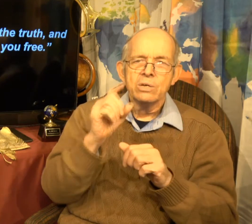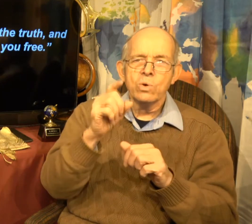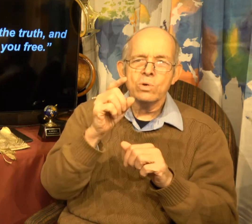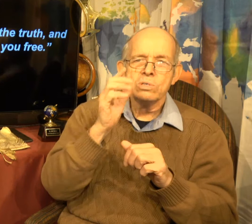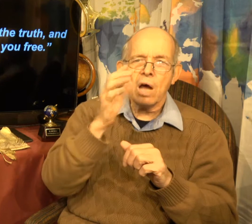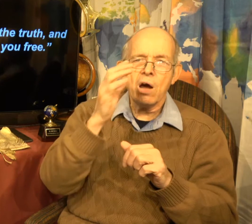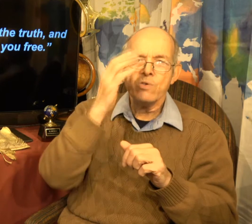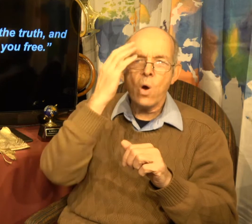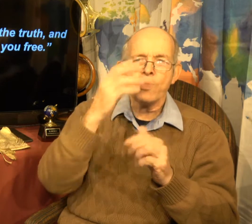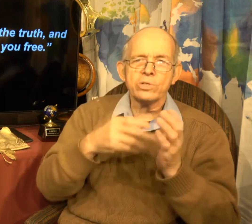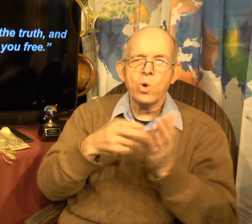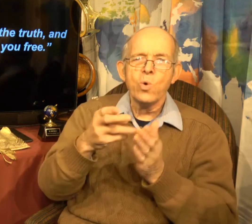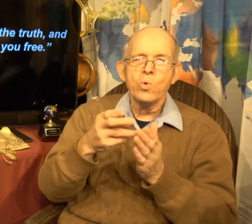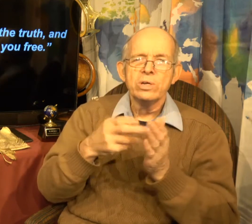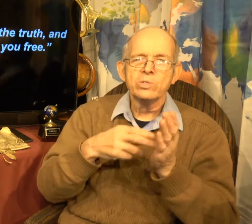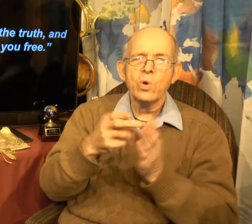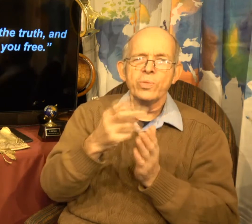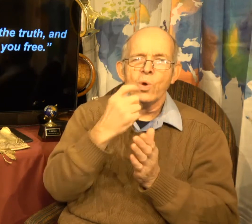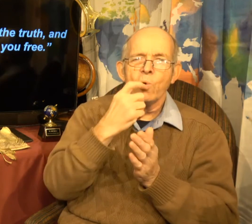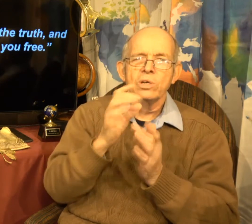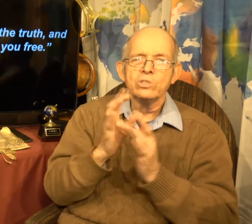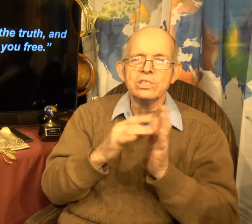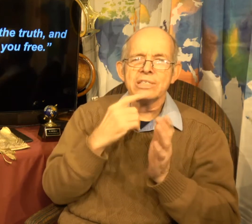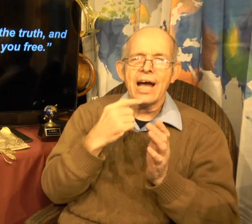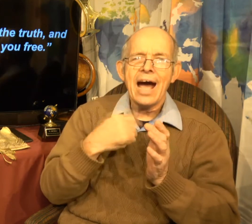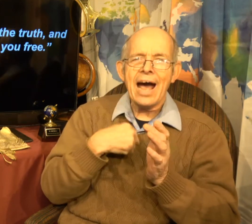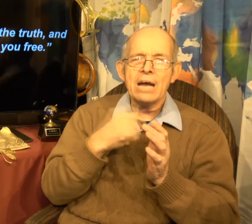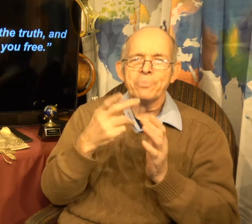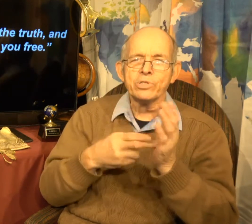You shall know the truth, truth, truth. You say, I am the